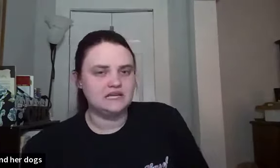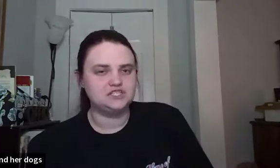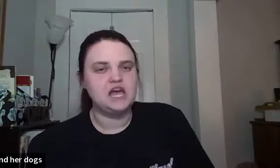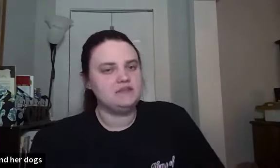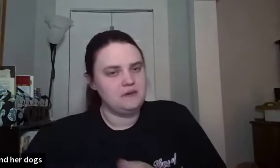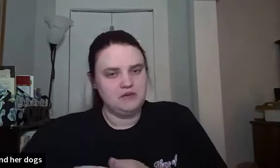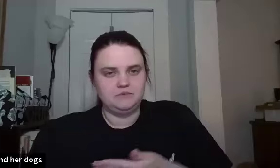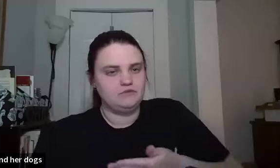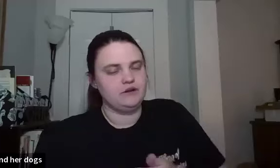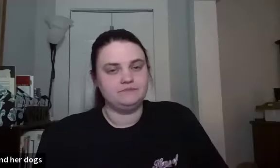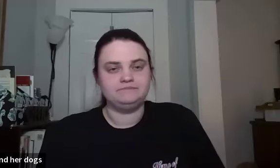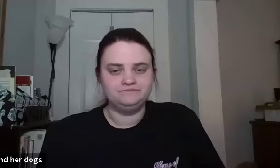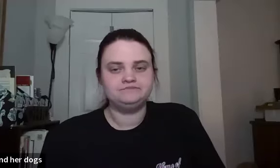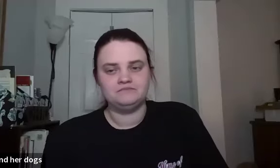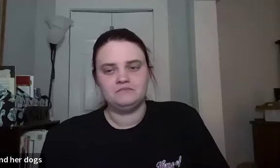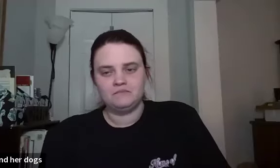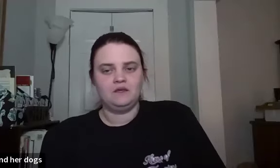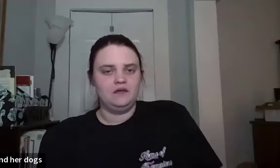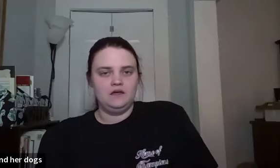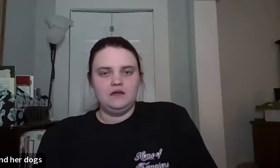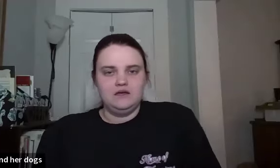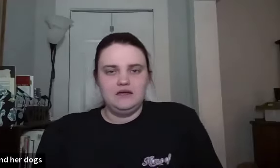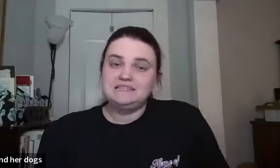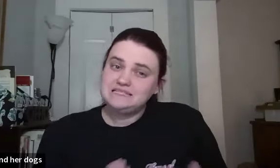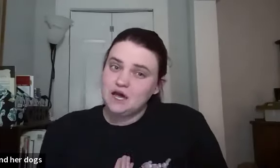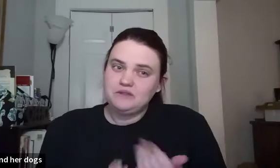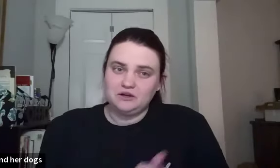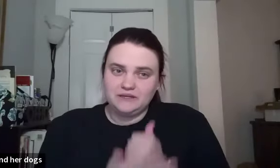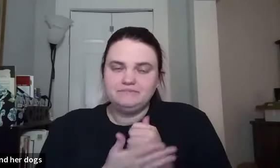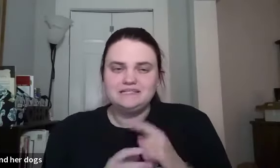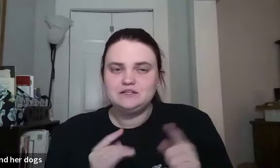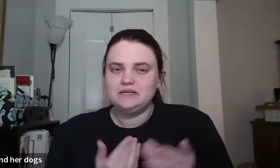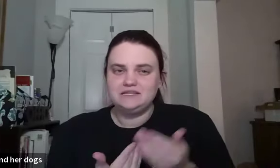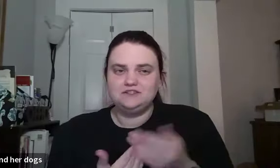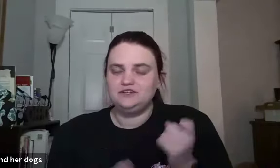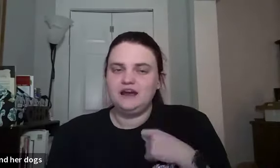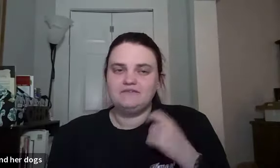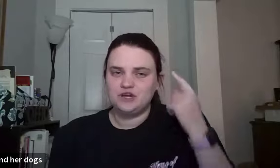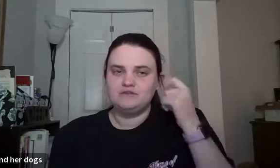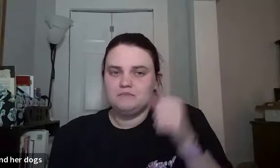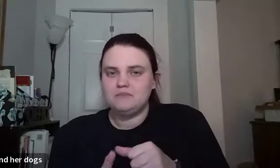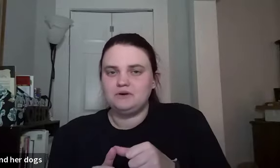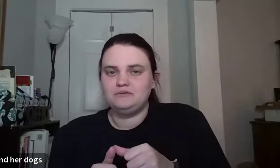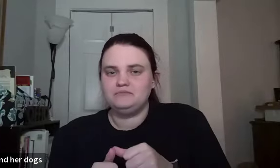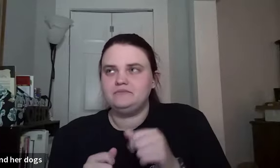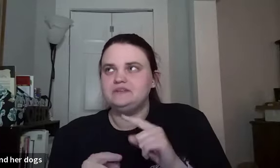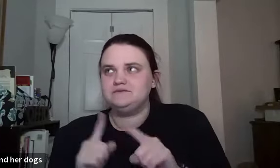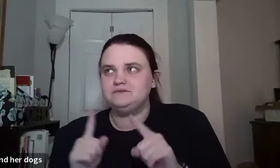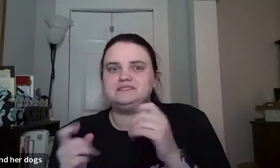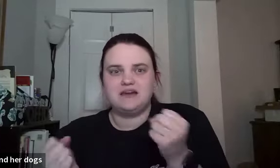just adding that baby beforehand. It does help a little bit. Makes it a little bit easier so you're not having to try to remember the different